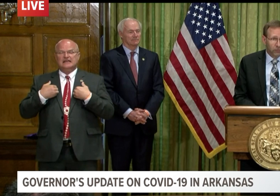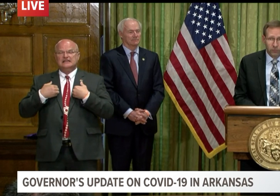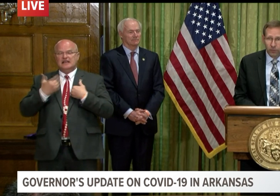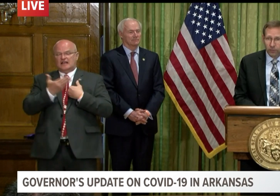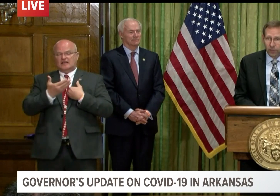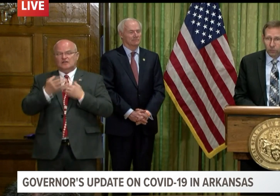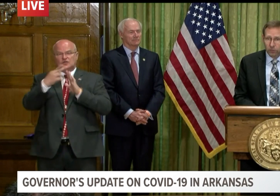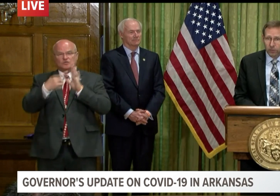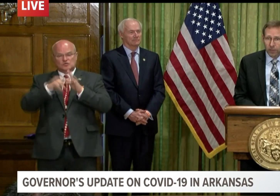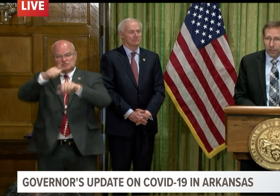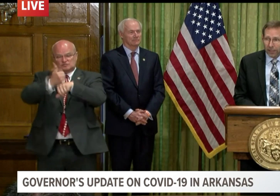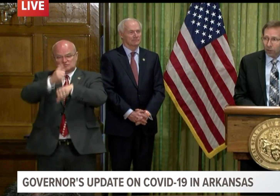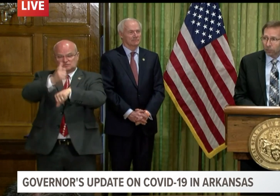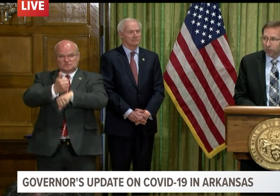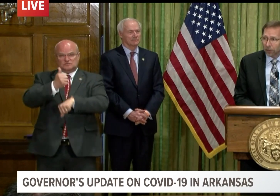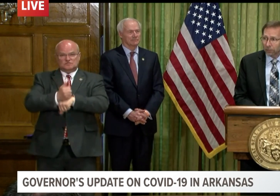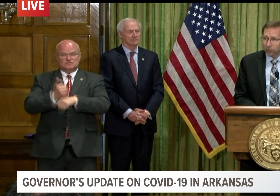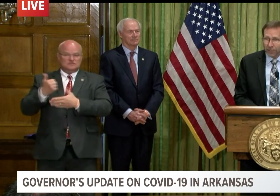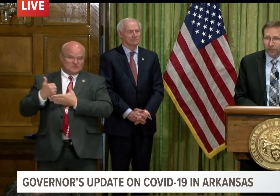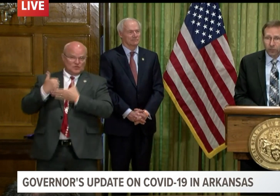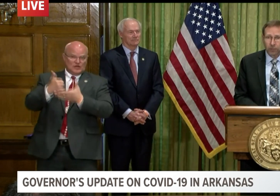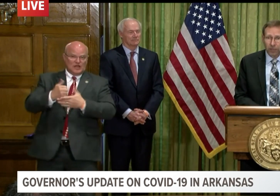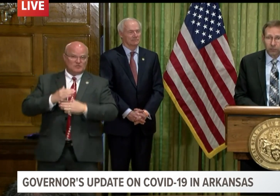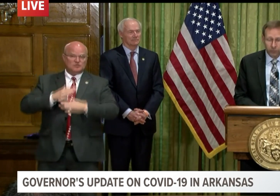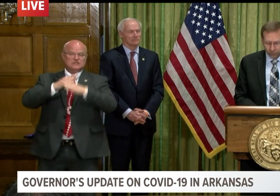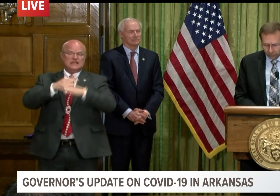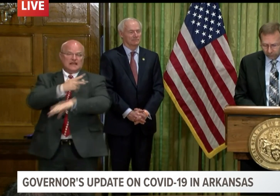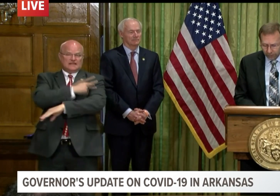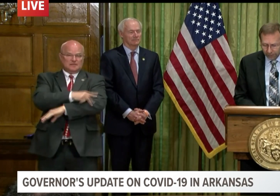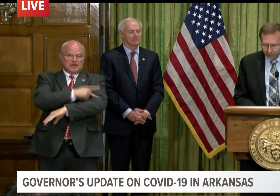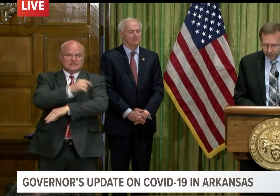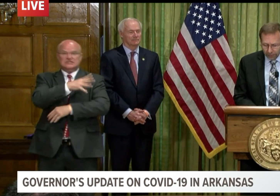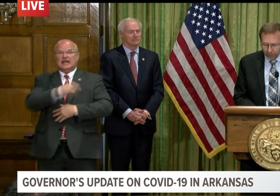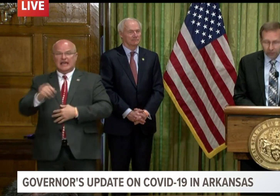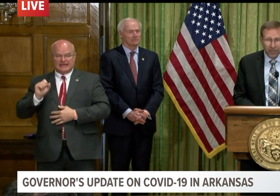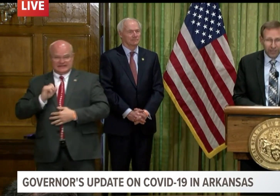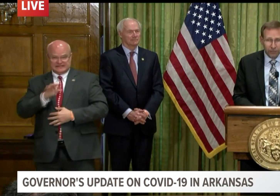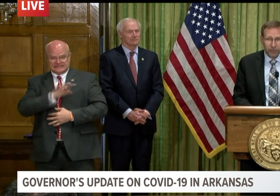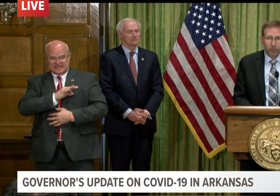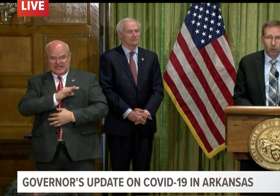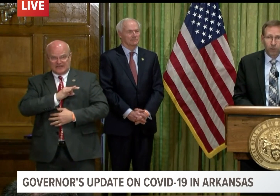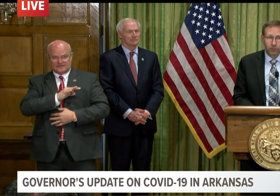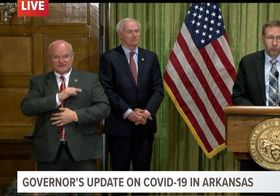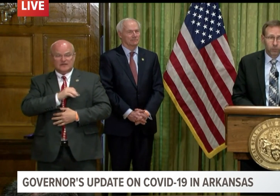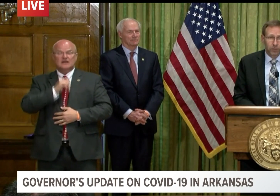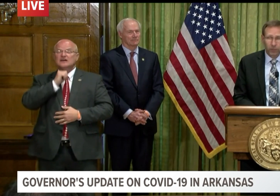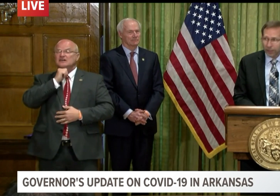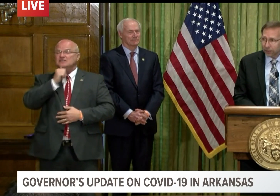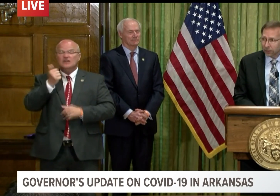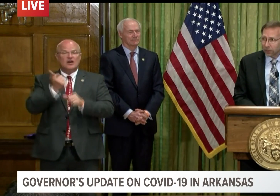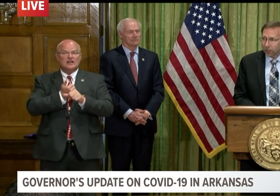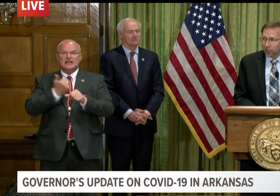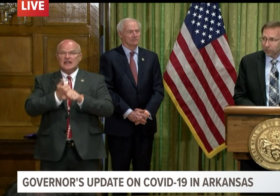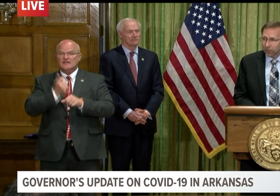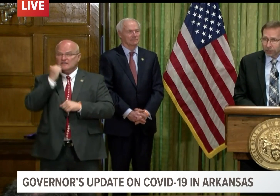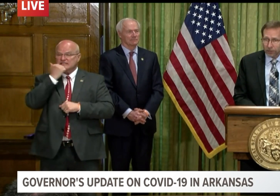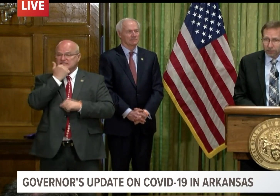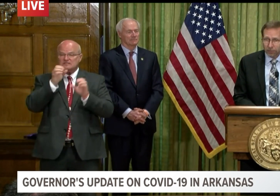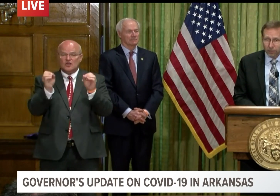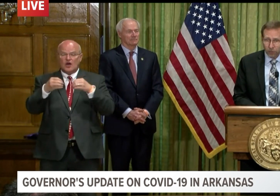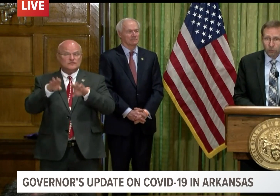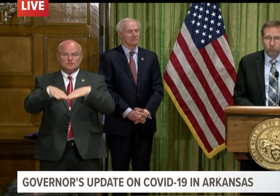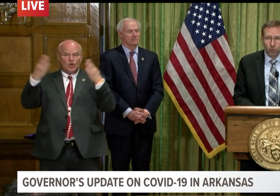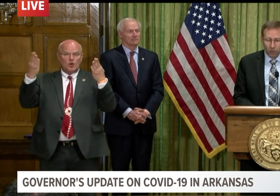in place that would help protect their patients and their staff. Not every dental office will be ready,